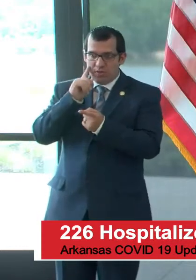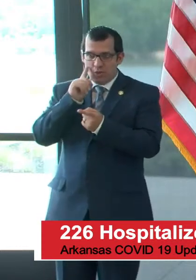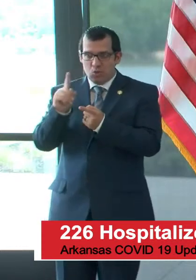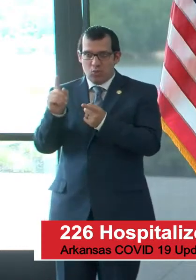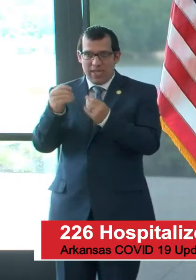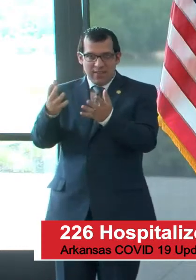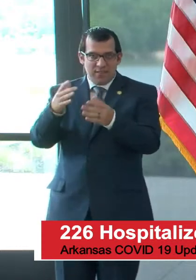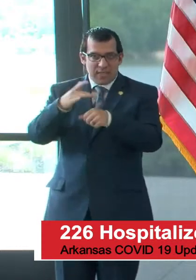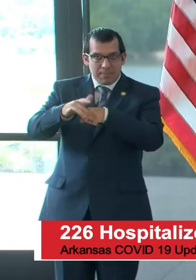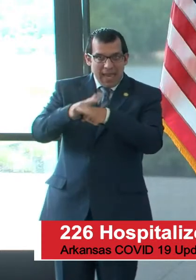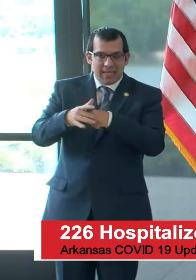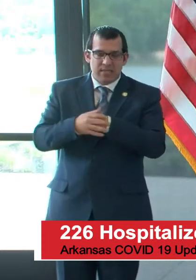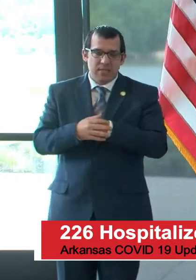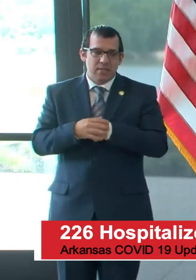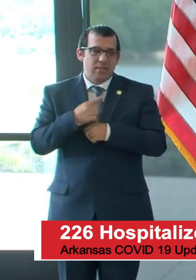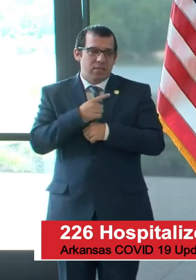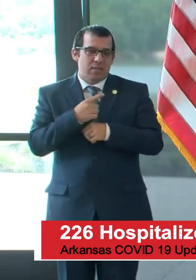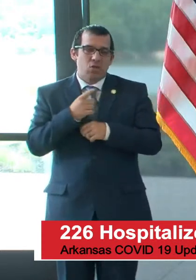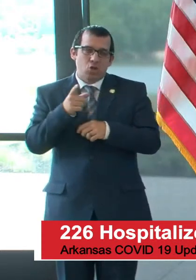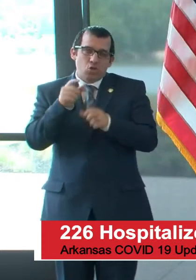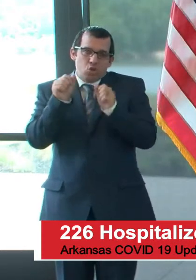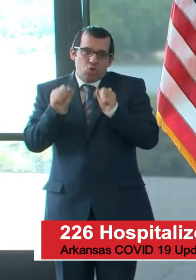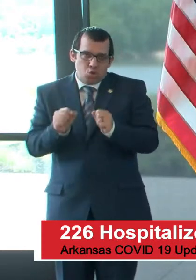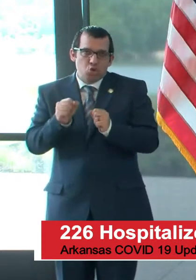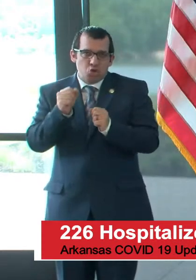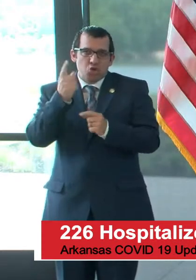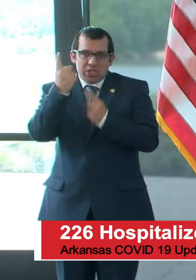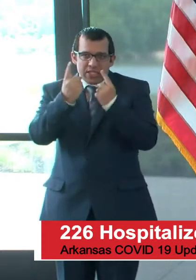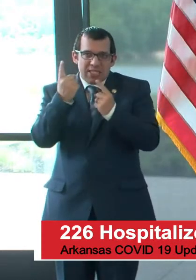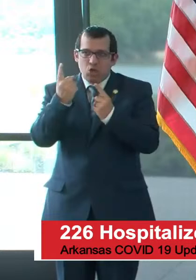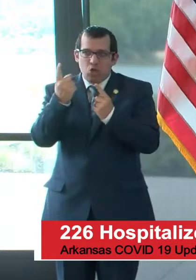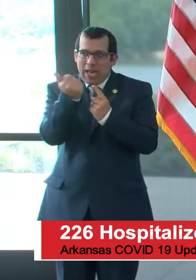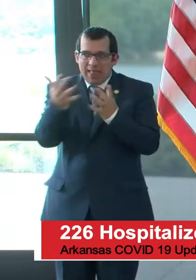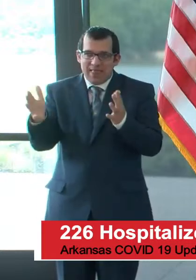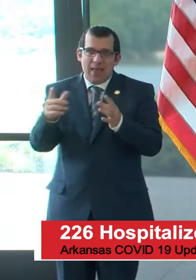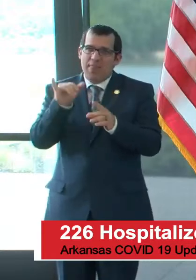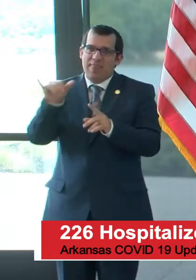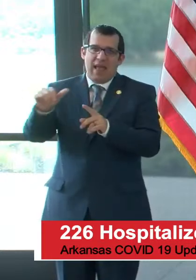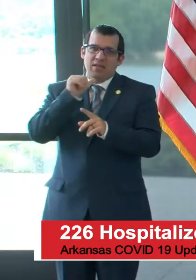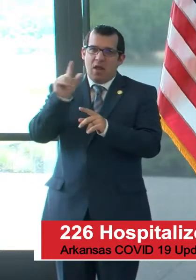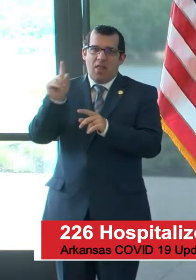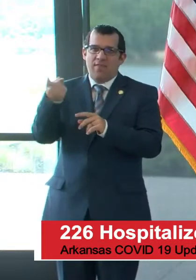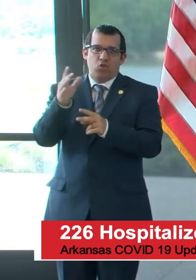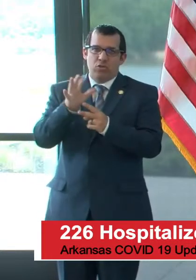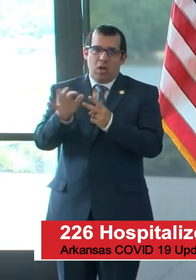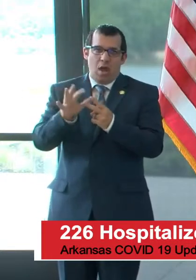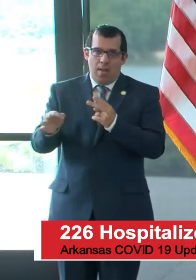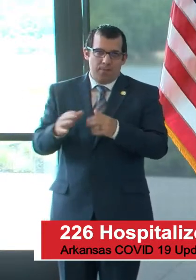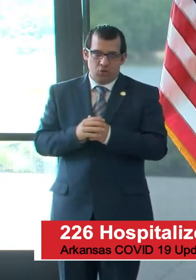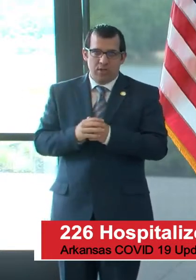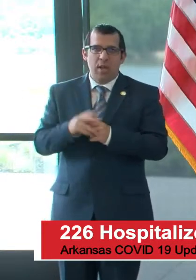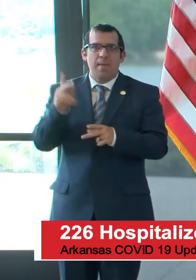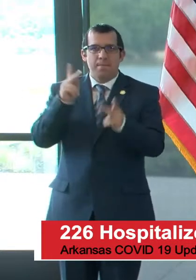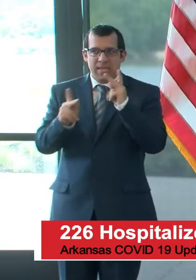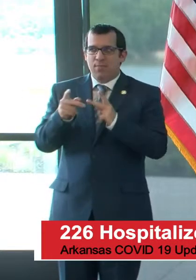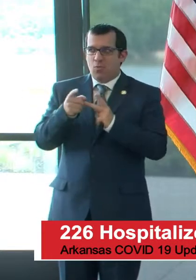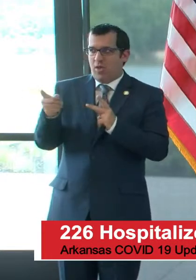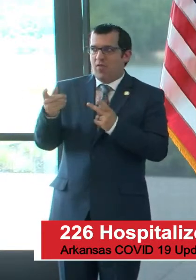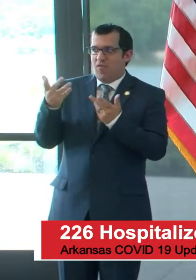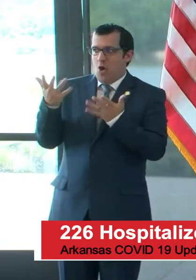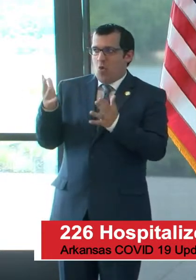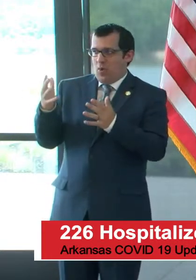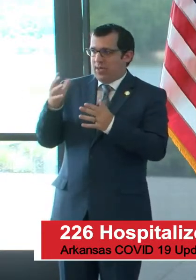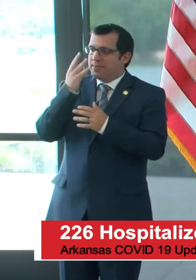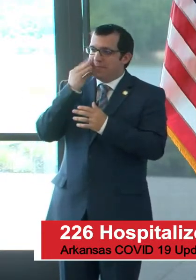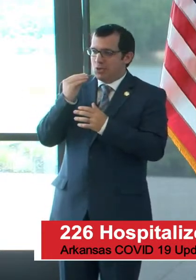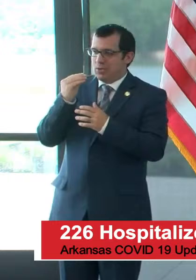Well, I mean, you could consider anything, but that's not the first option at all, because people have been without these